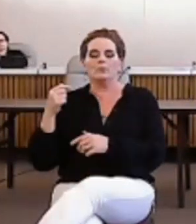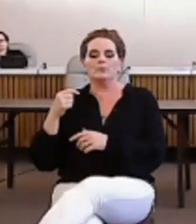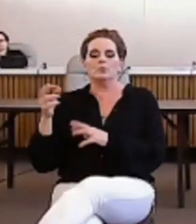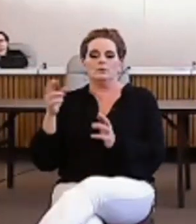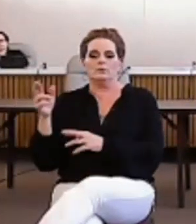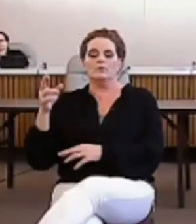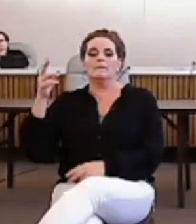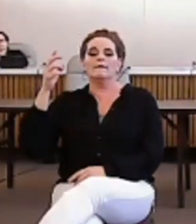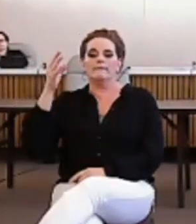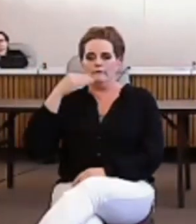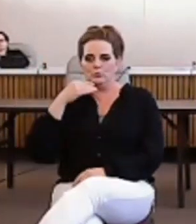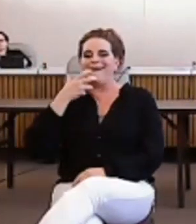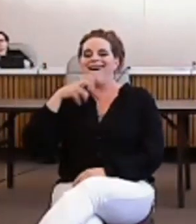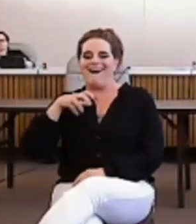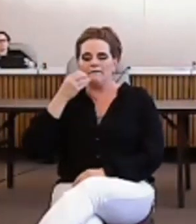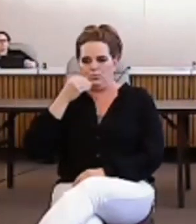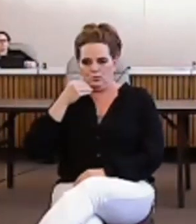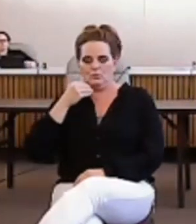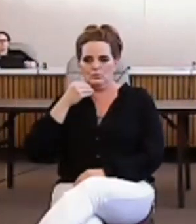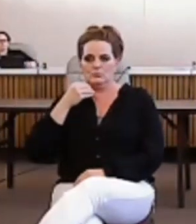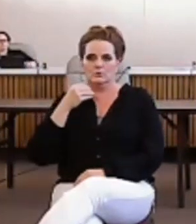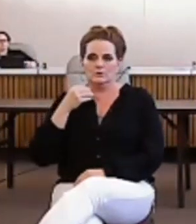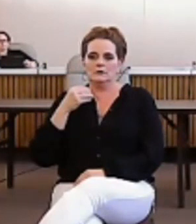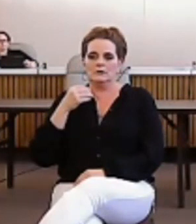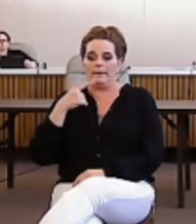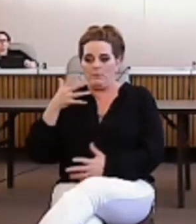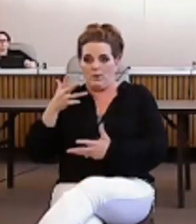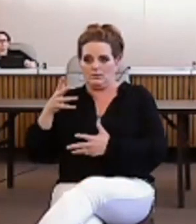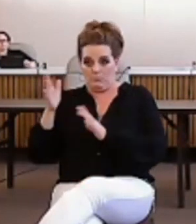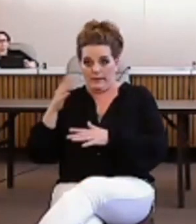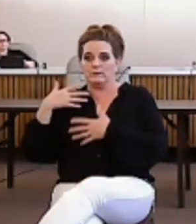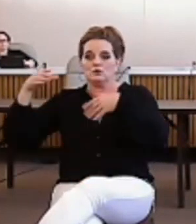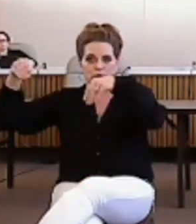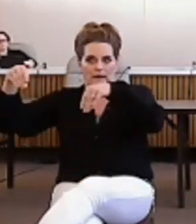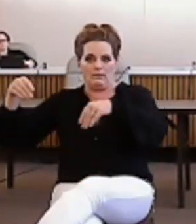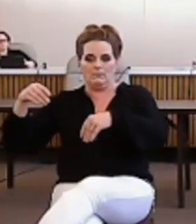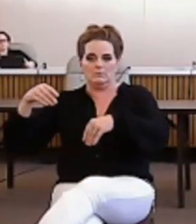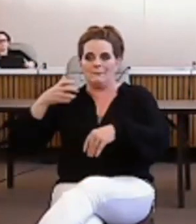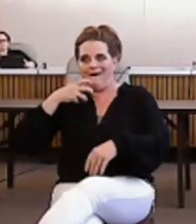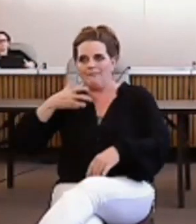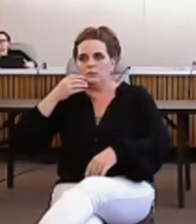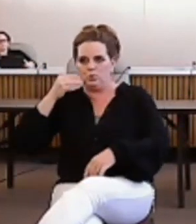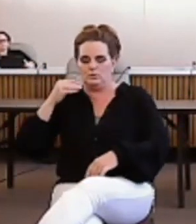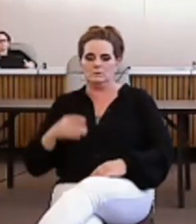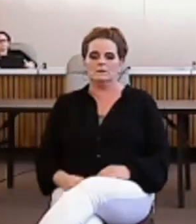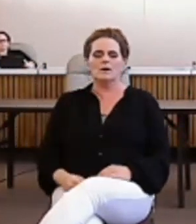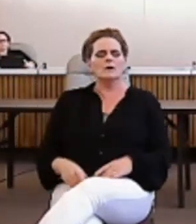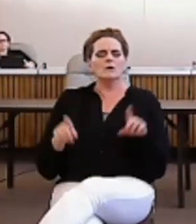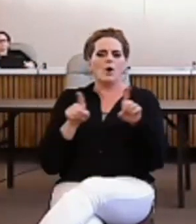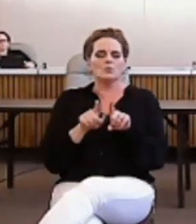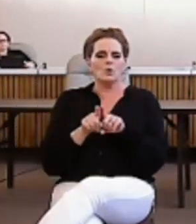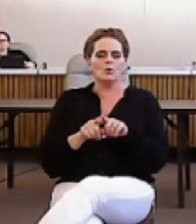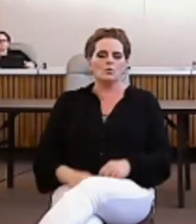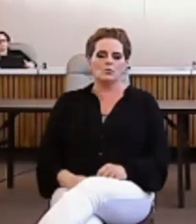food, hot food to sell. Also, we show